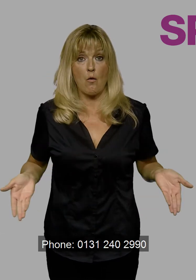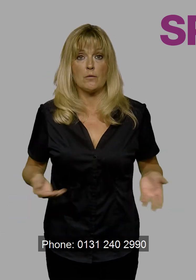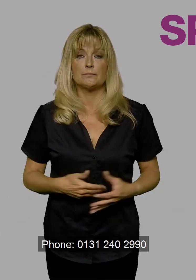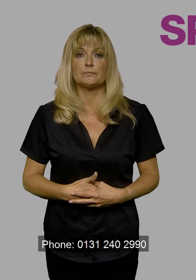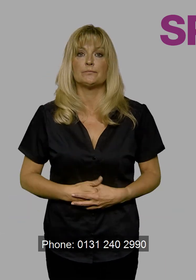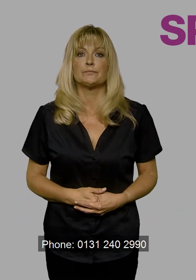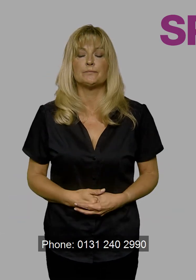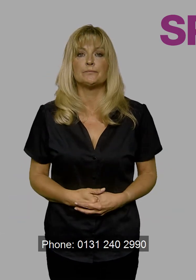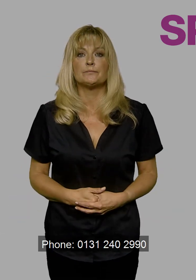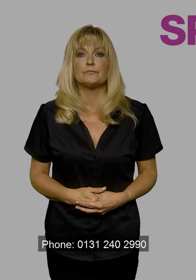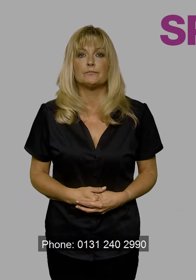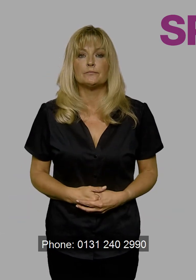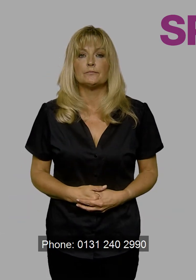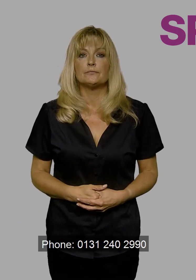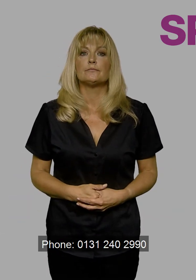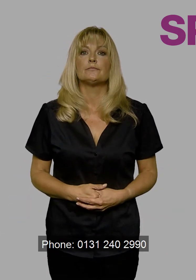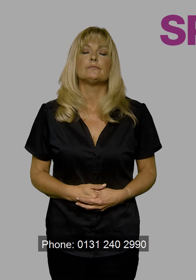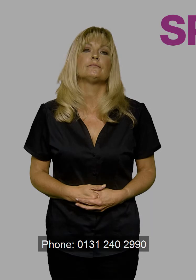0131 240 2990.